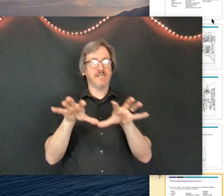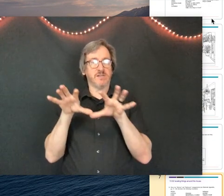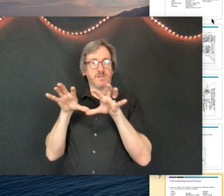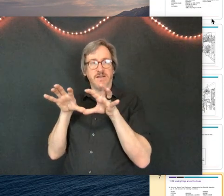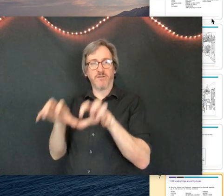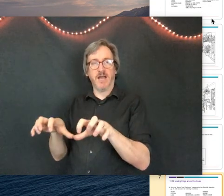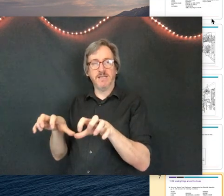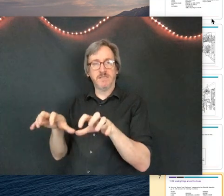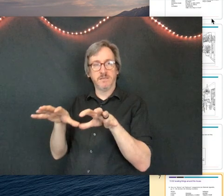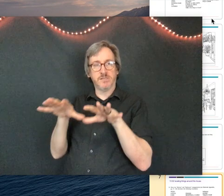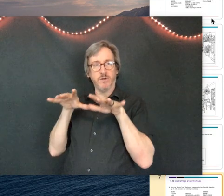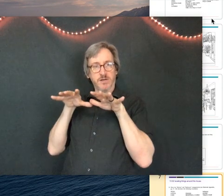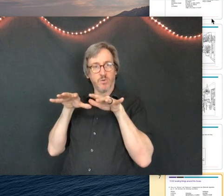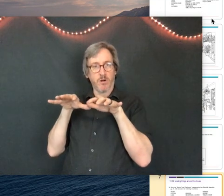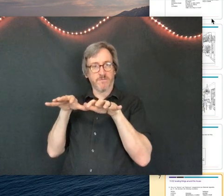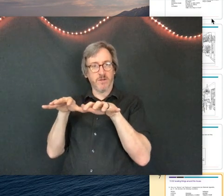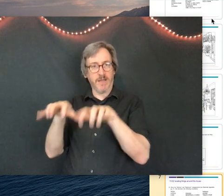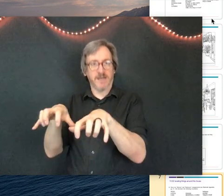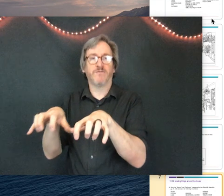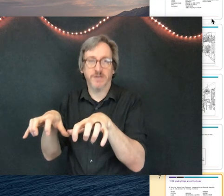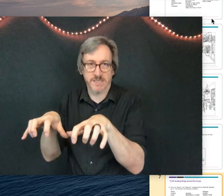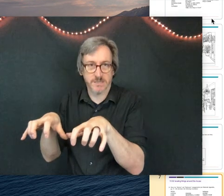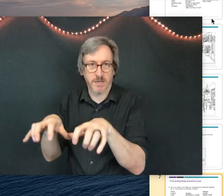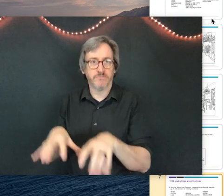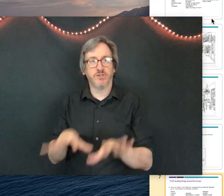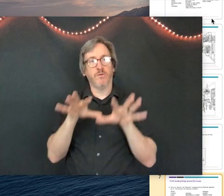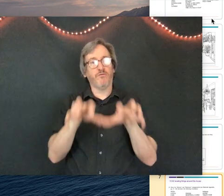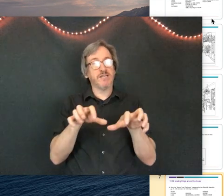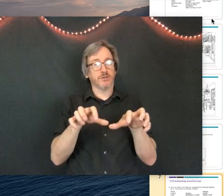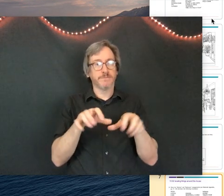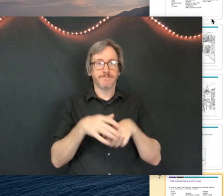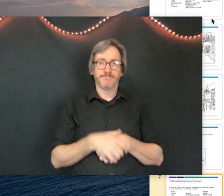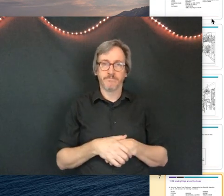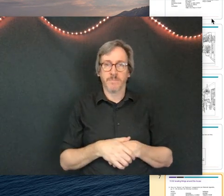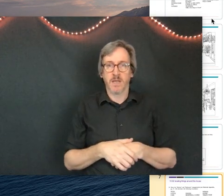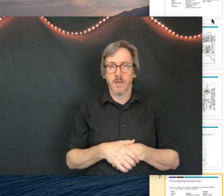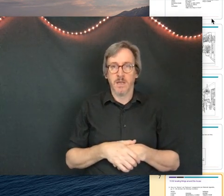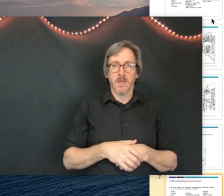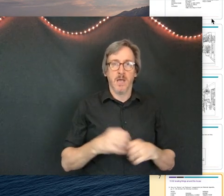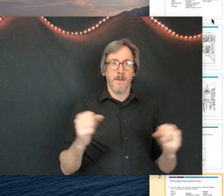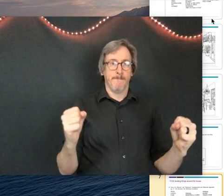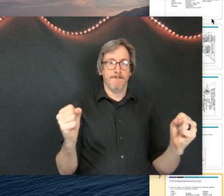This is also the sign for ice. So here's the water flowing and it freezes, right? So freezer.